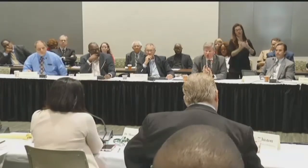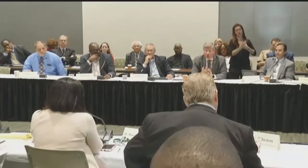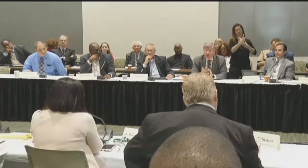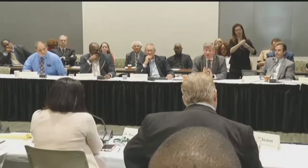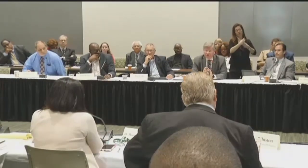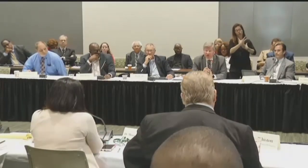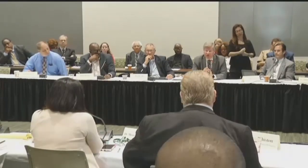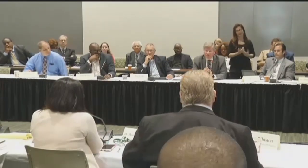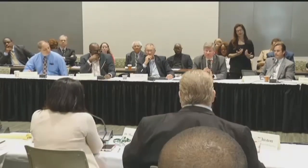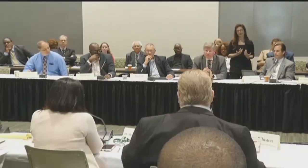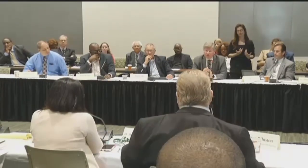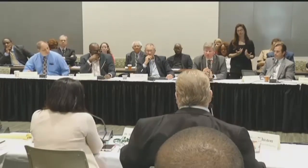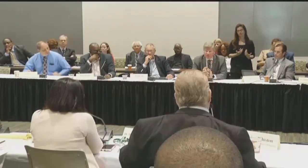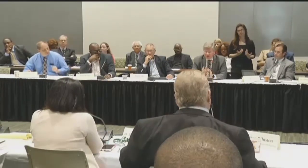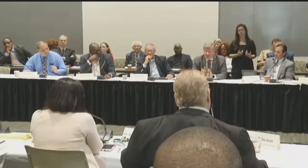the current